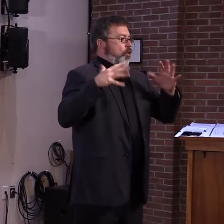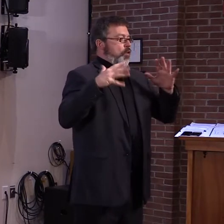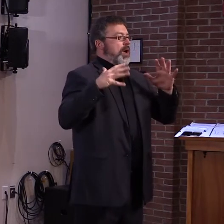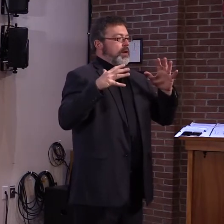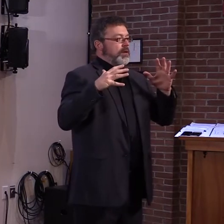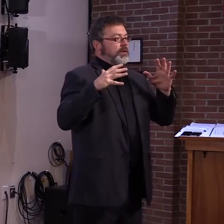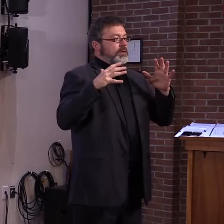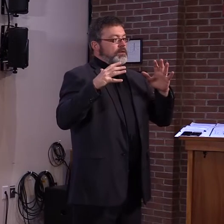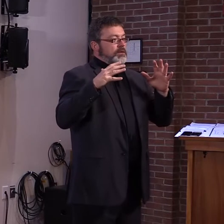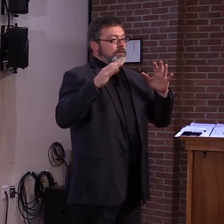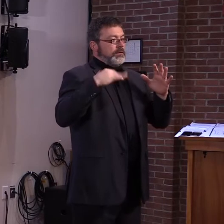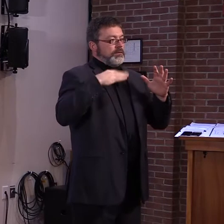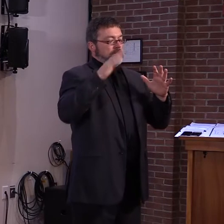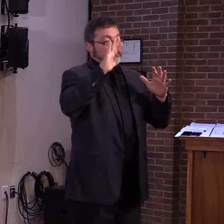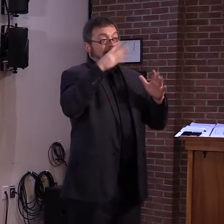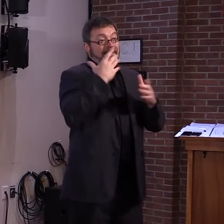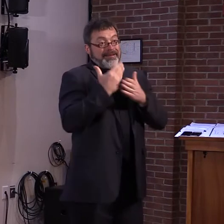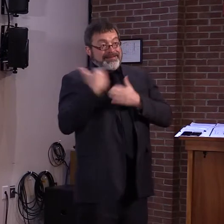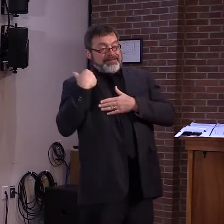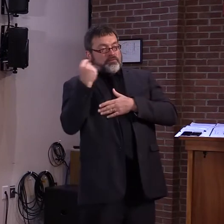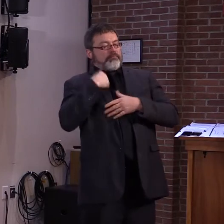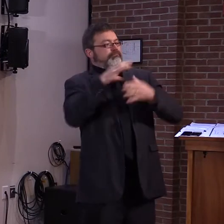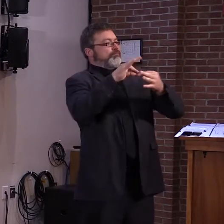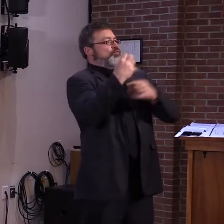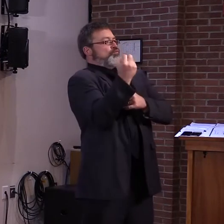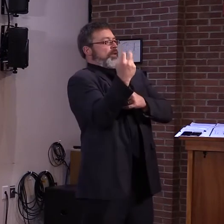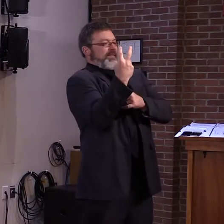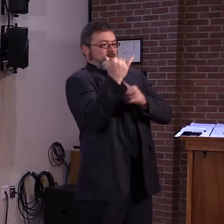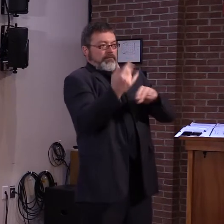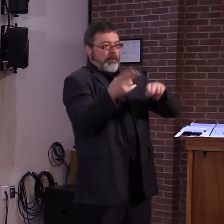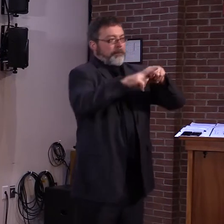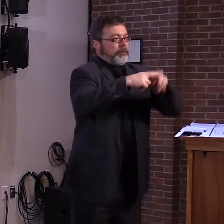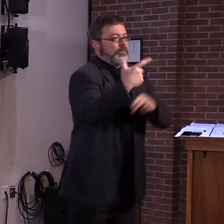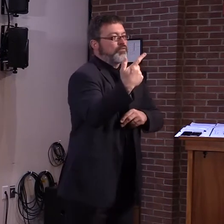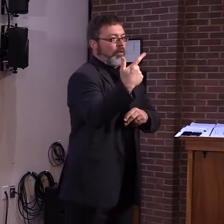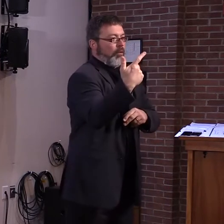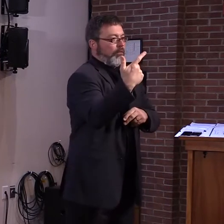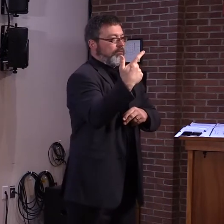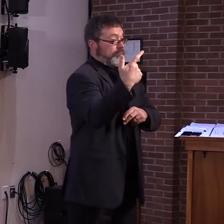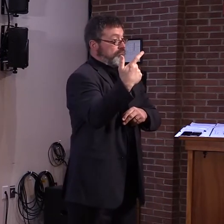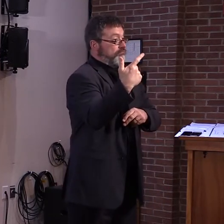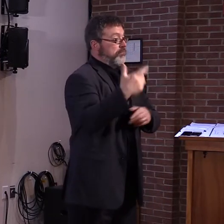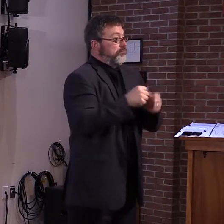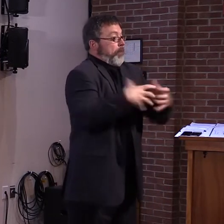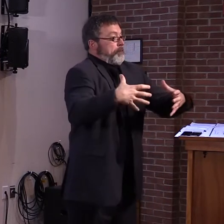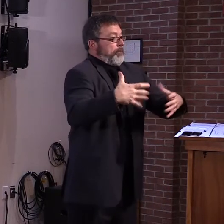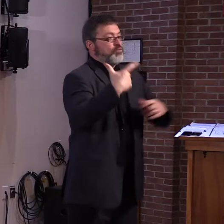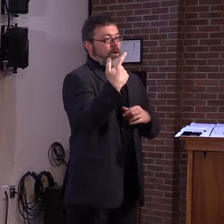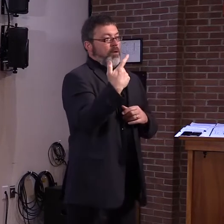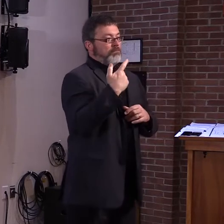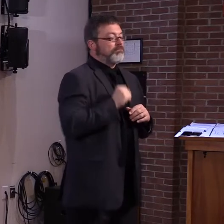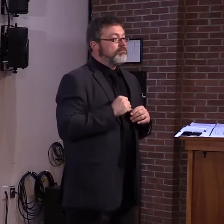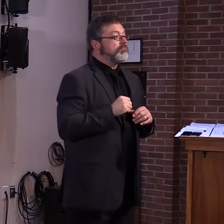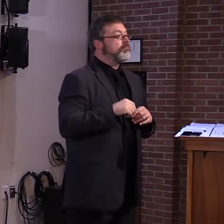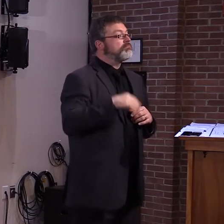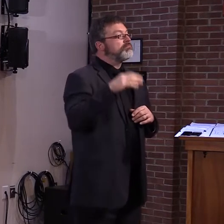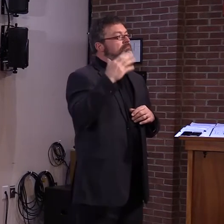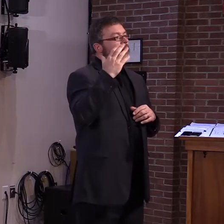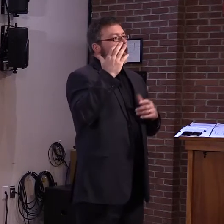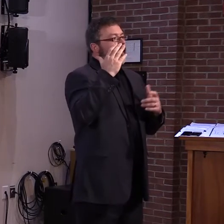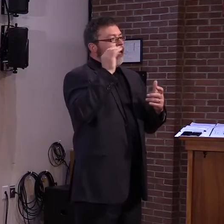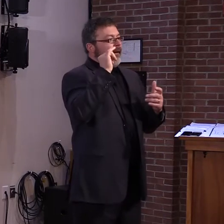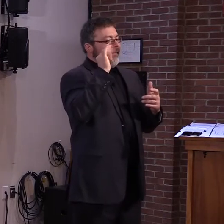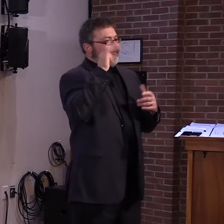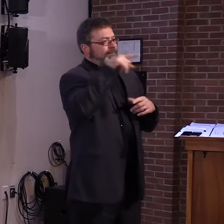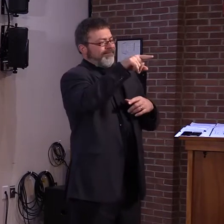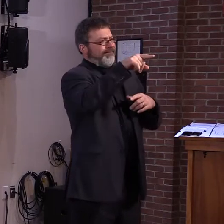on Tuesday. That will run approximately 58 site locations. If you want to sort of visualize this,